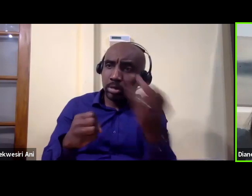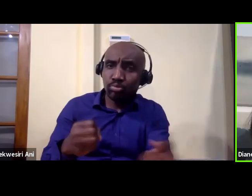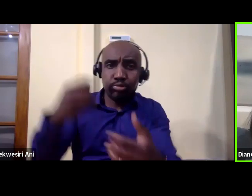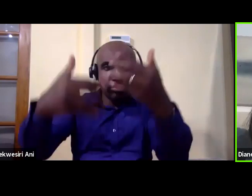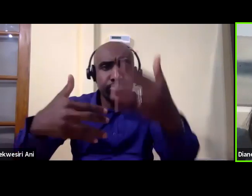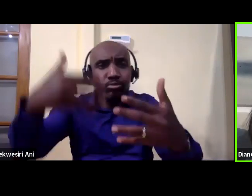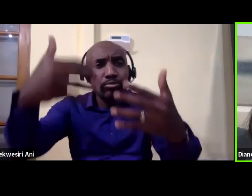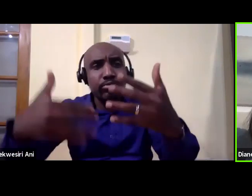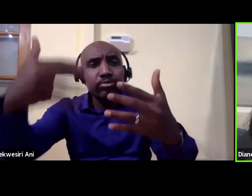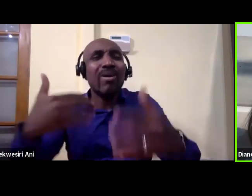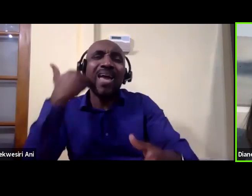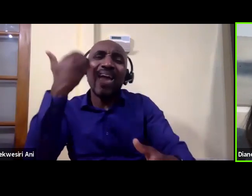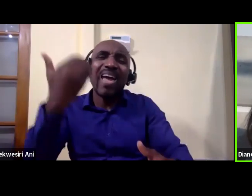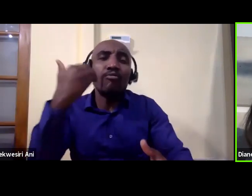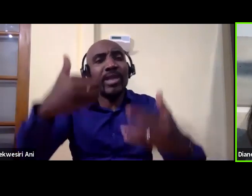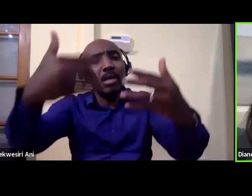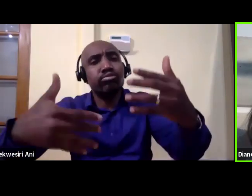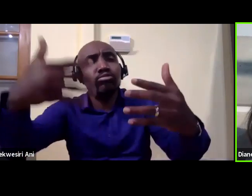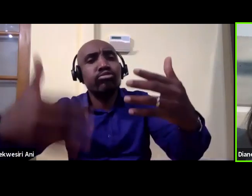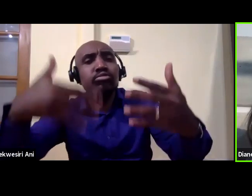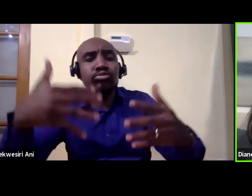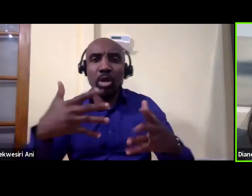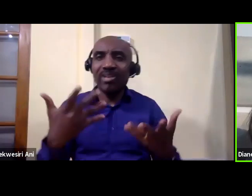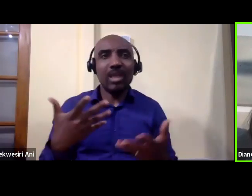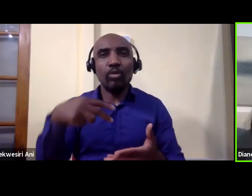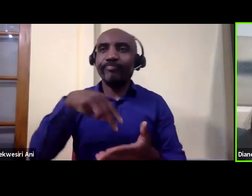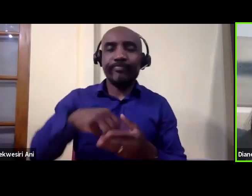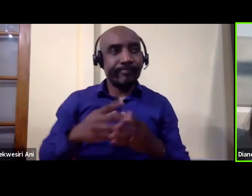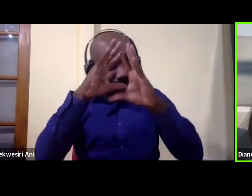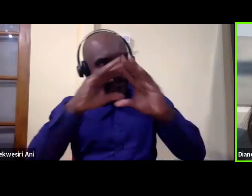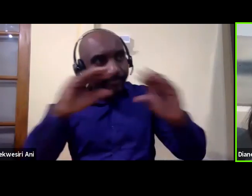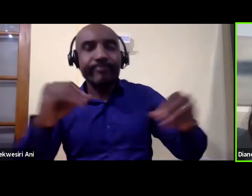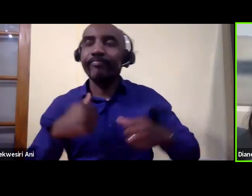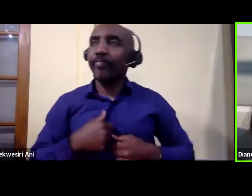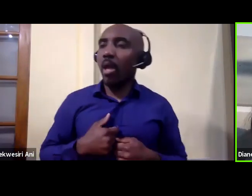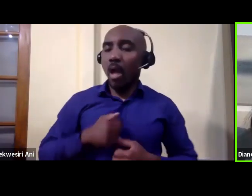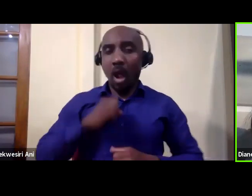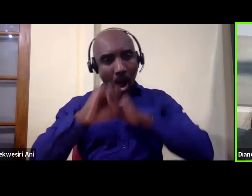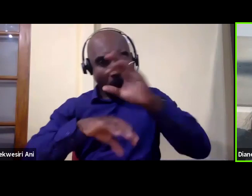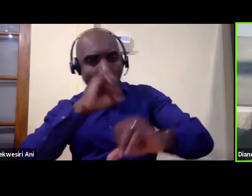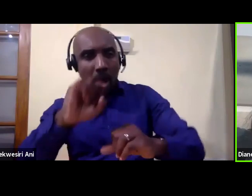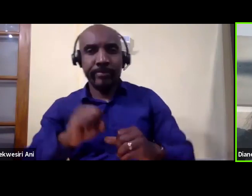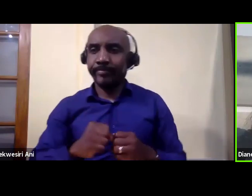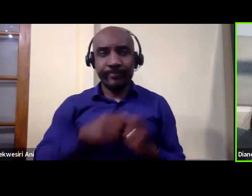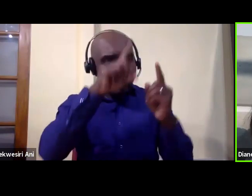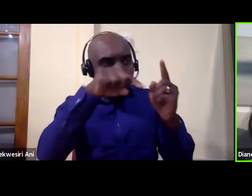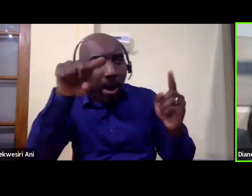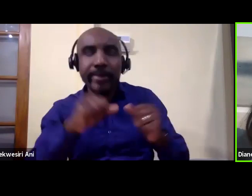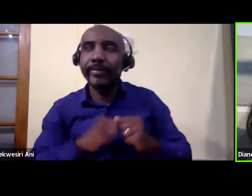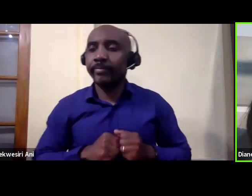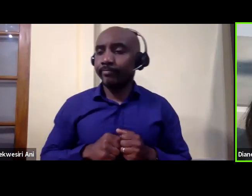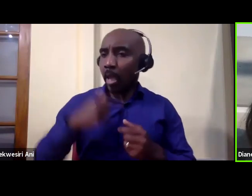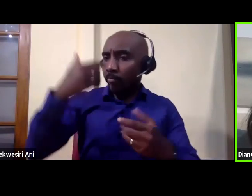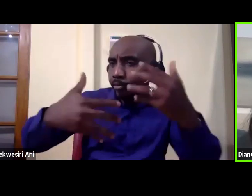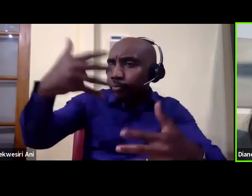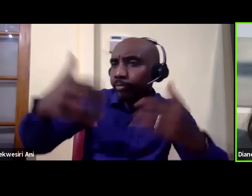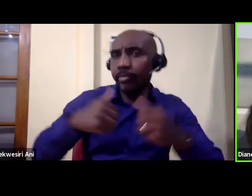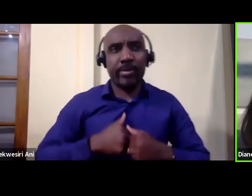after day, they have these press conferences with figures which don't stand up